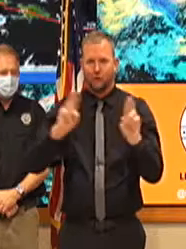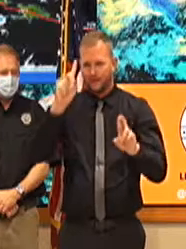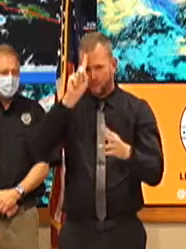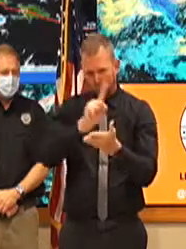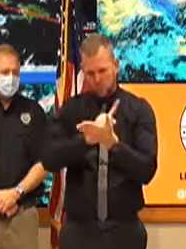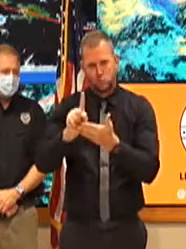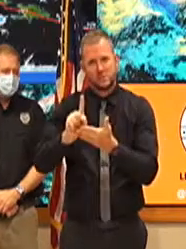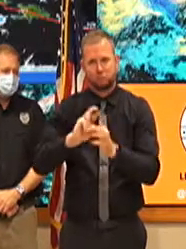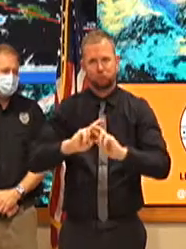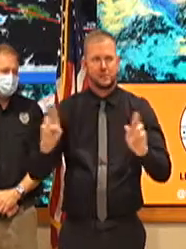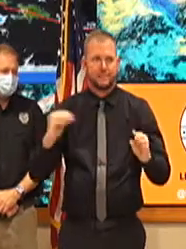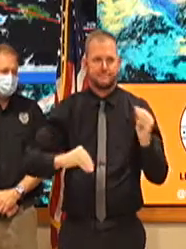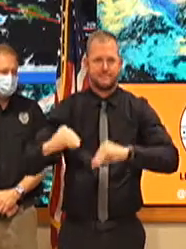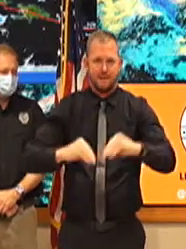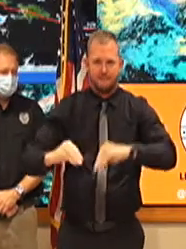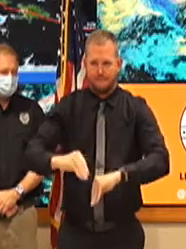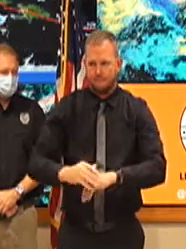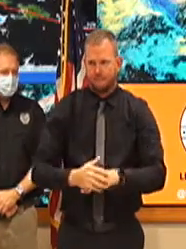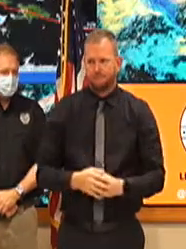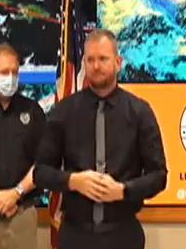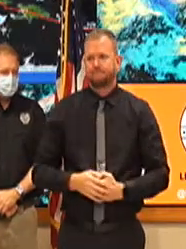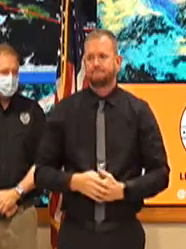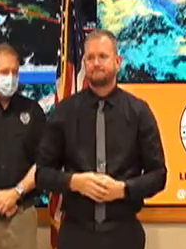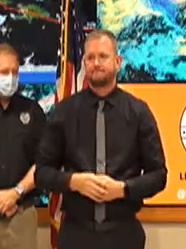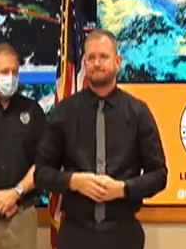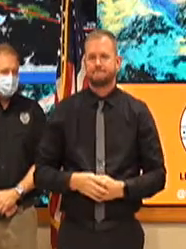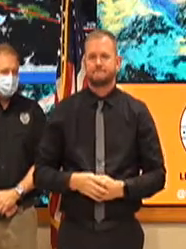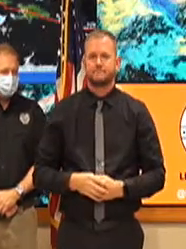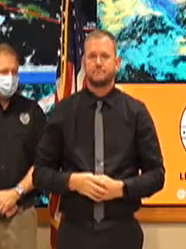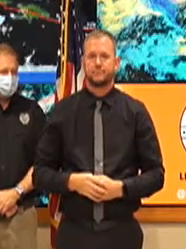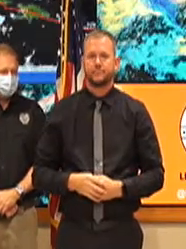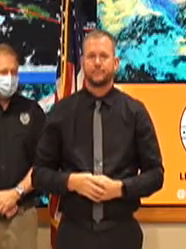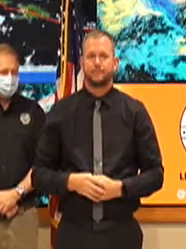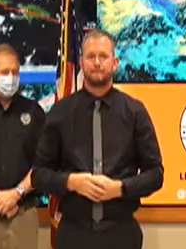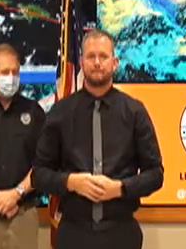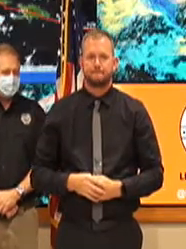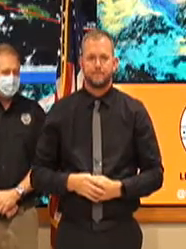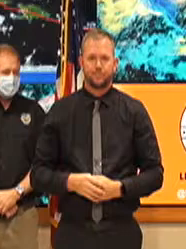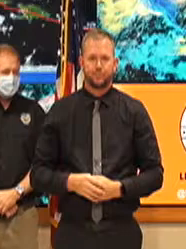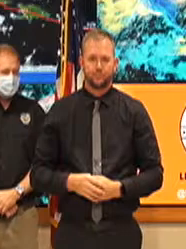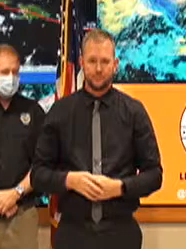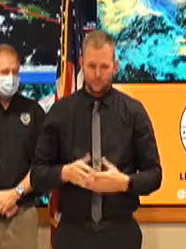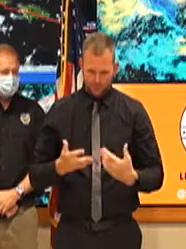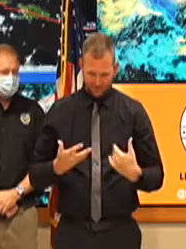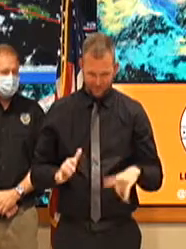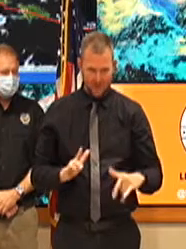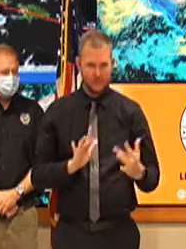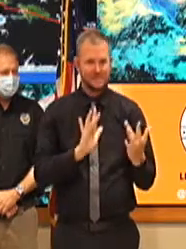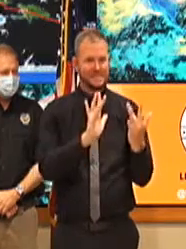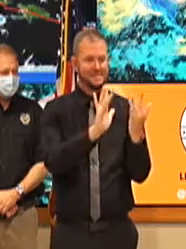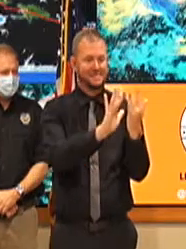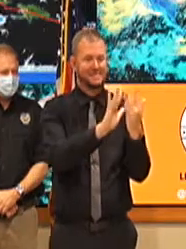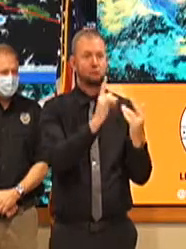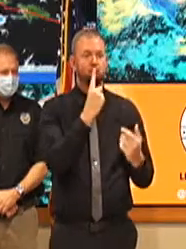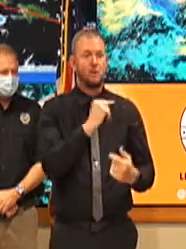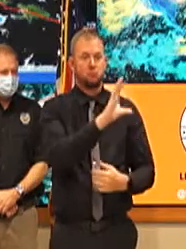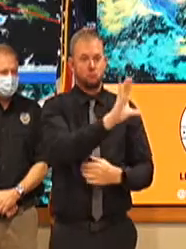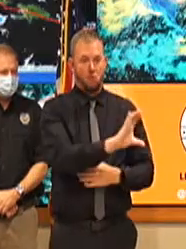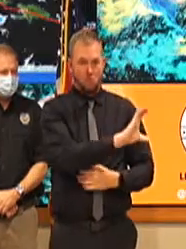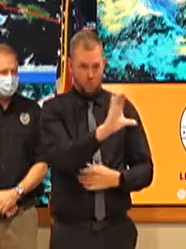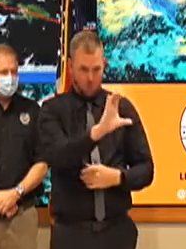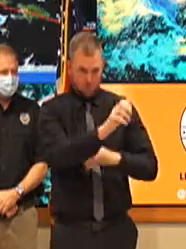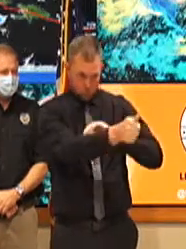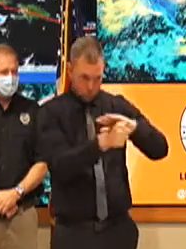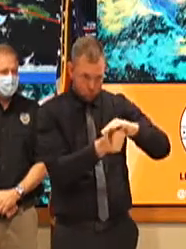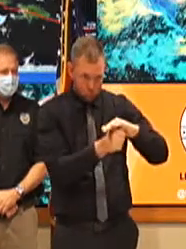In preparation for any immediate needs post-storm, we're in touch with the Red Cross to coordinate shelters. We've requested 75 trucks of